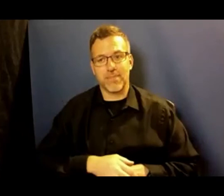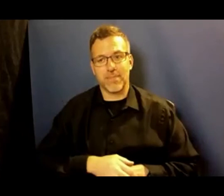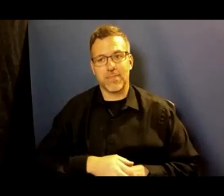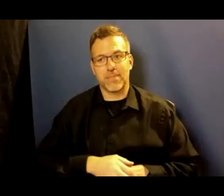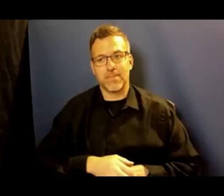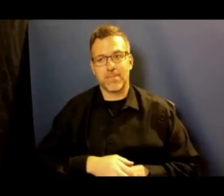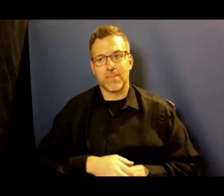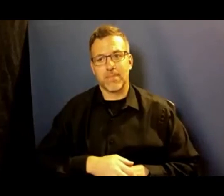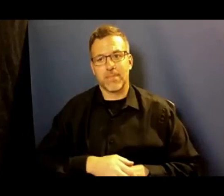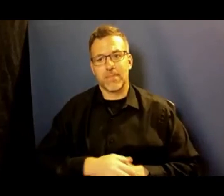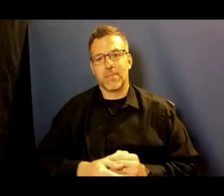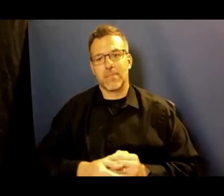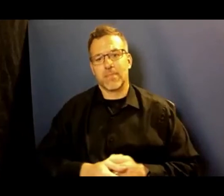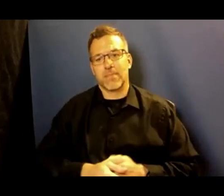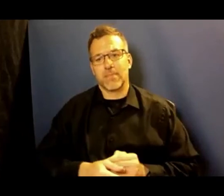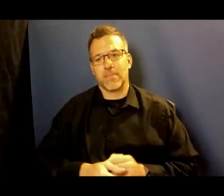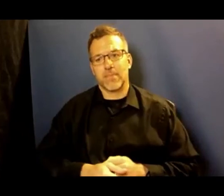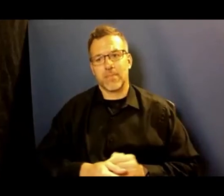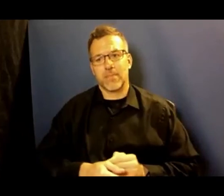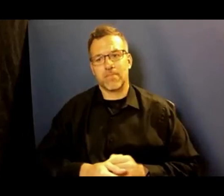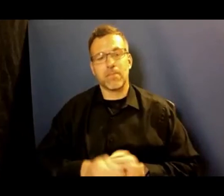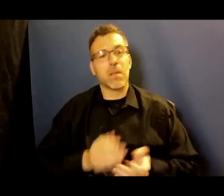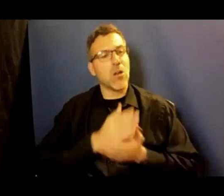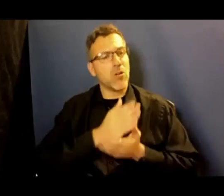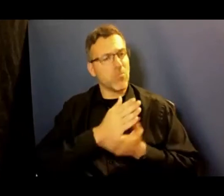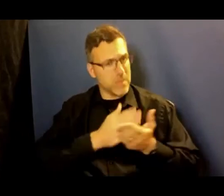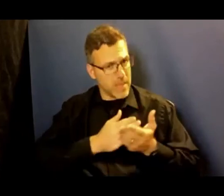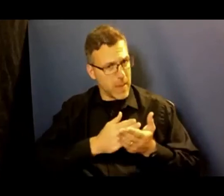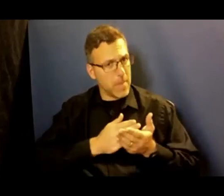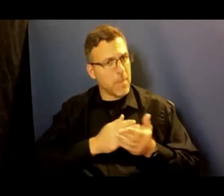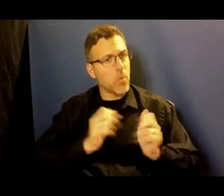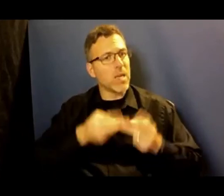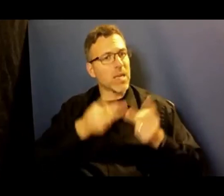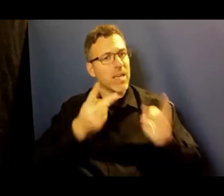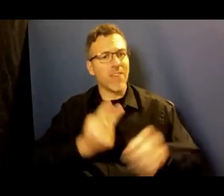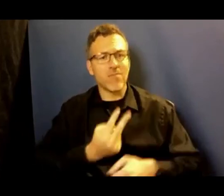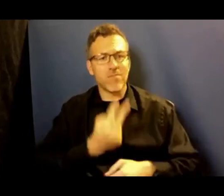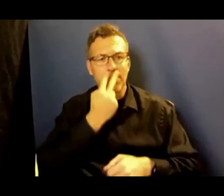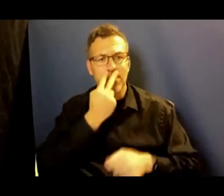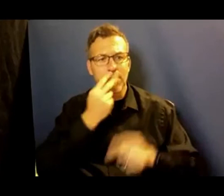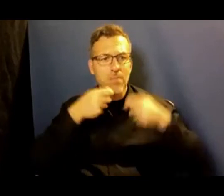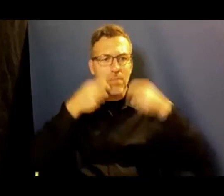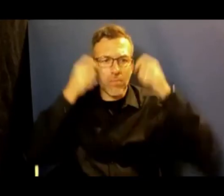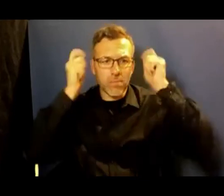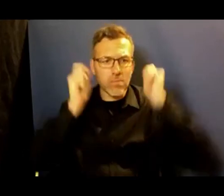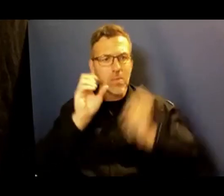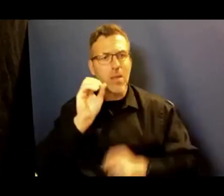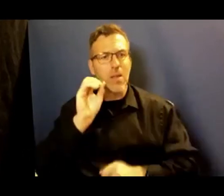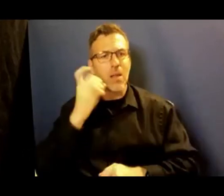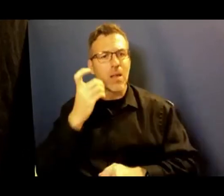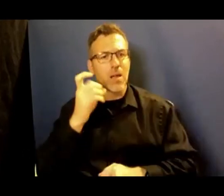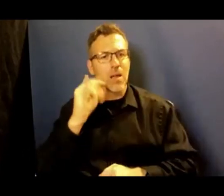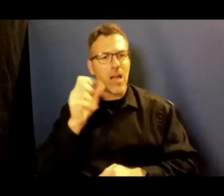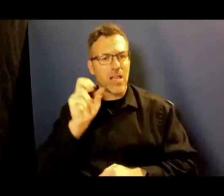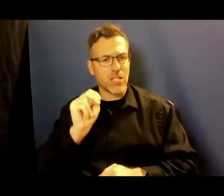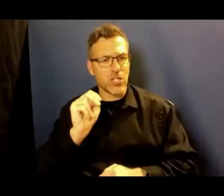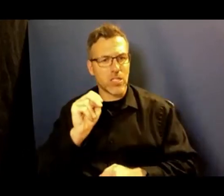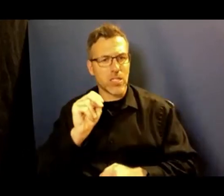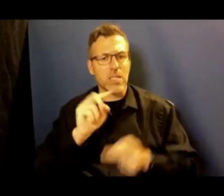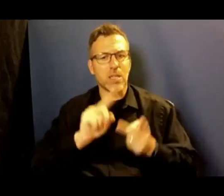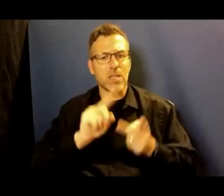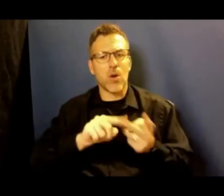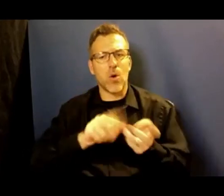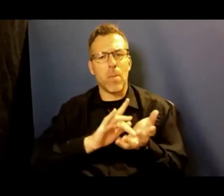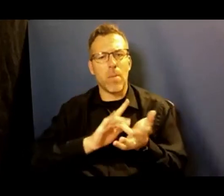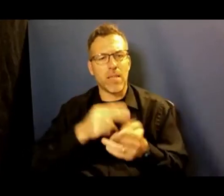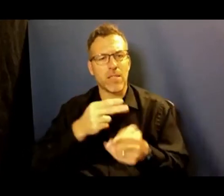Some we are able to give oxygen to, a drug called remdesivir, which is a new one, and high doses